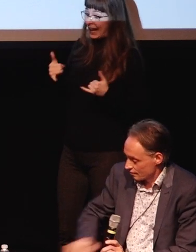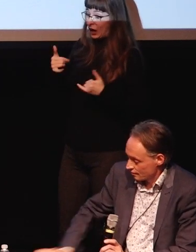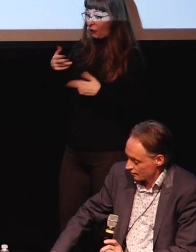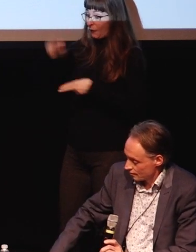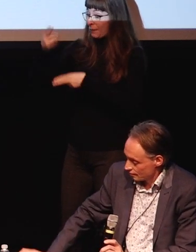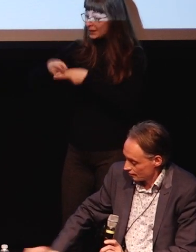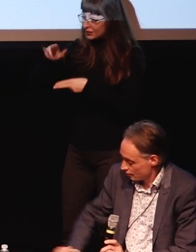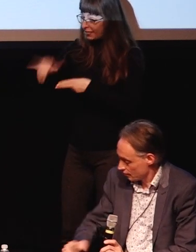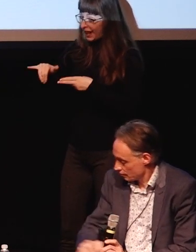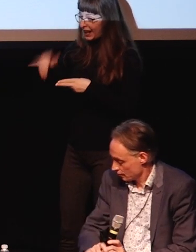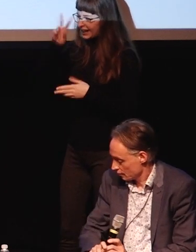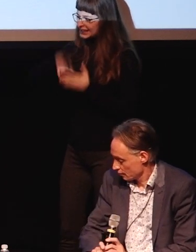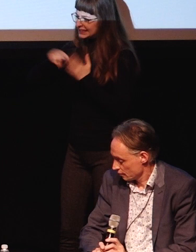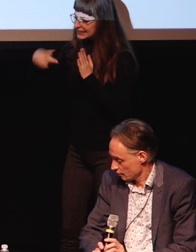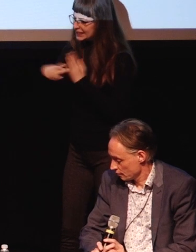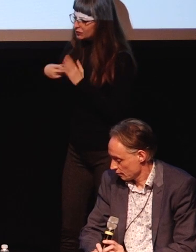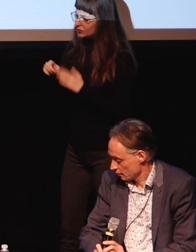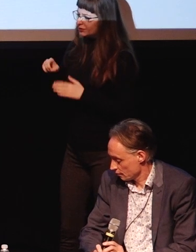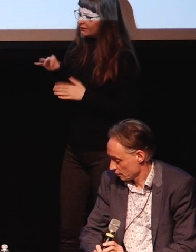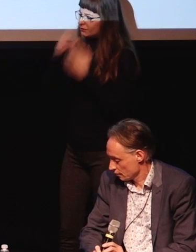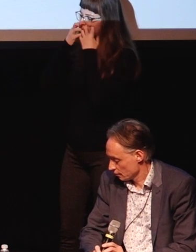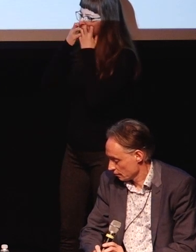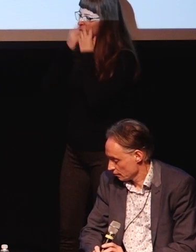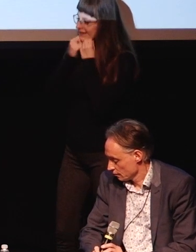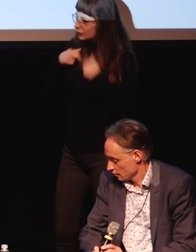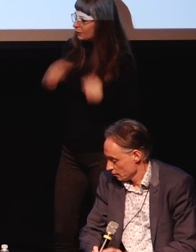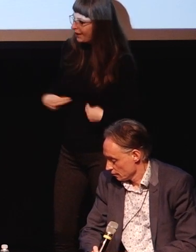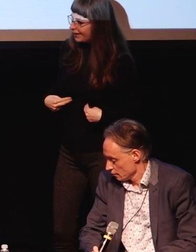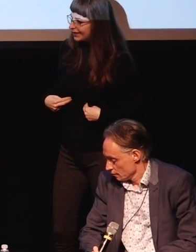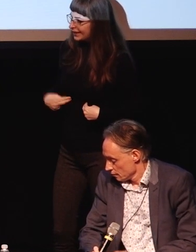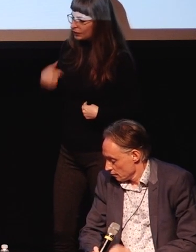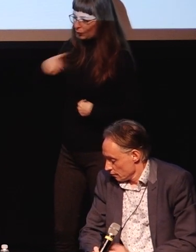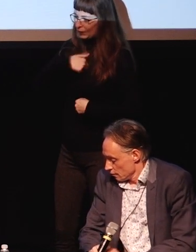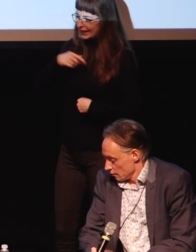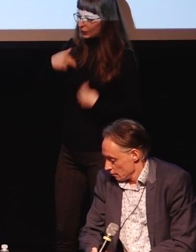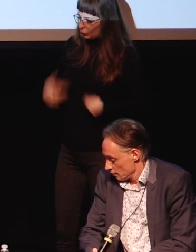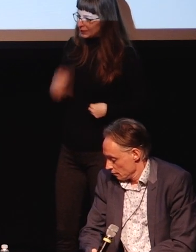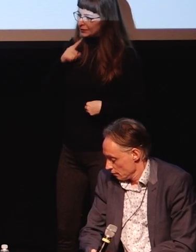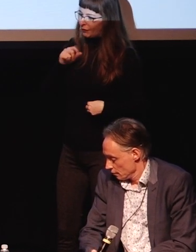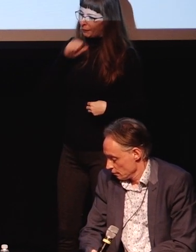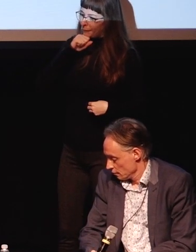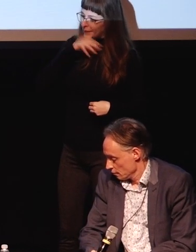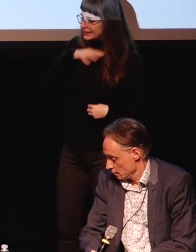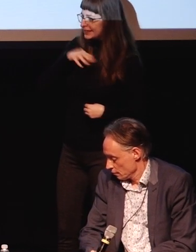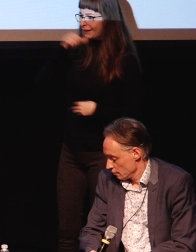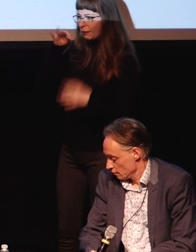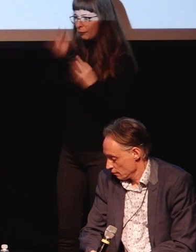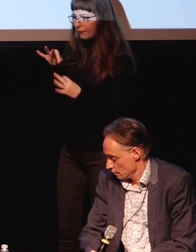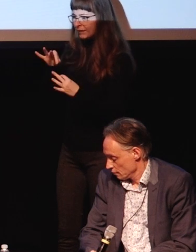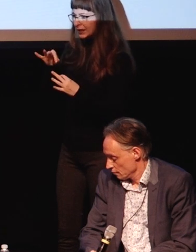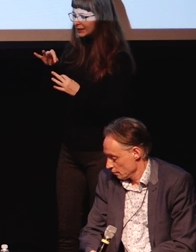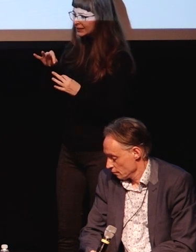of embracing the humanity and being able to be messy and imperfect and still choose your life, I think